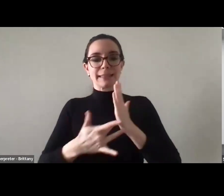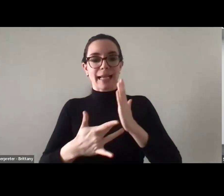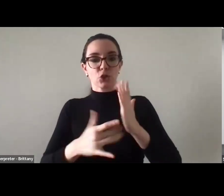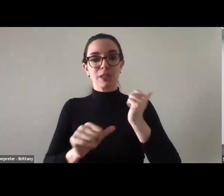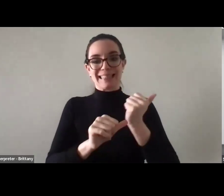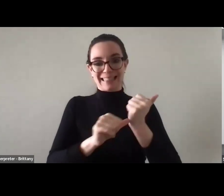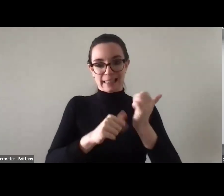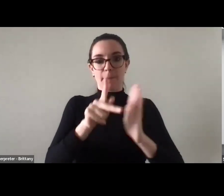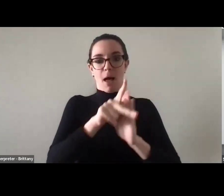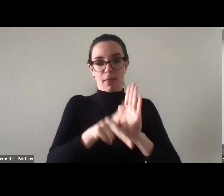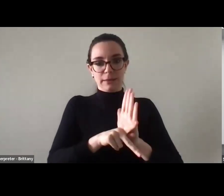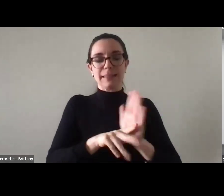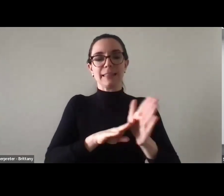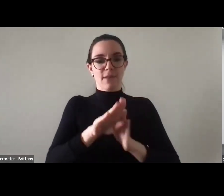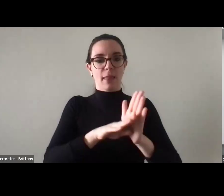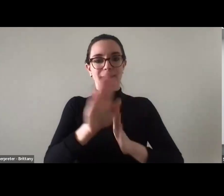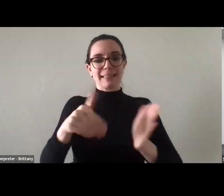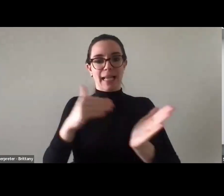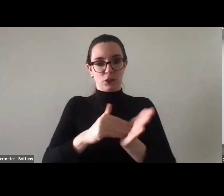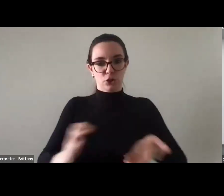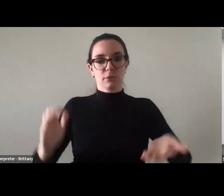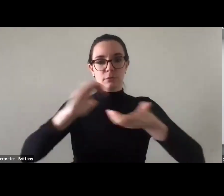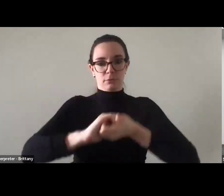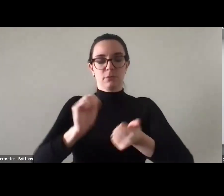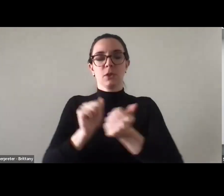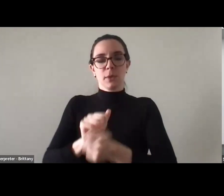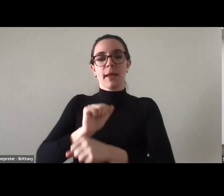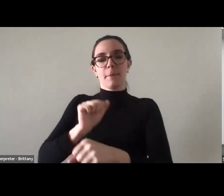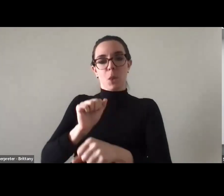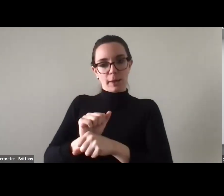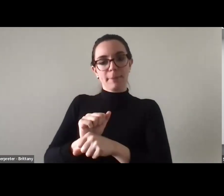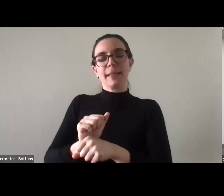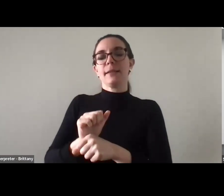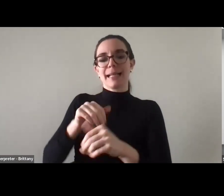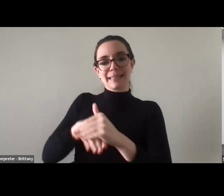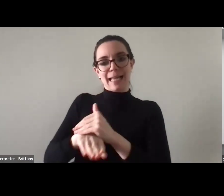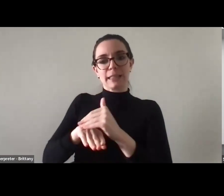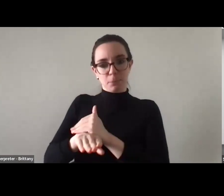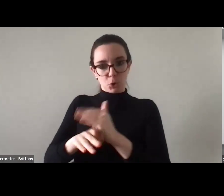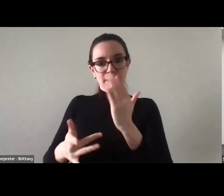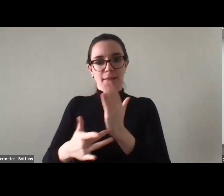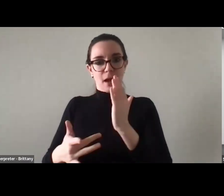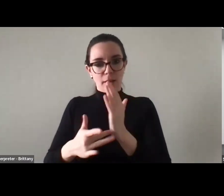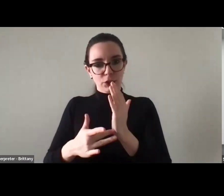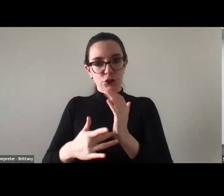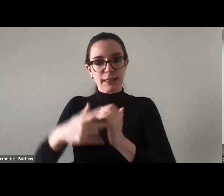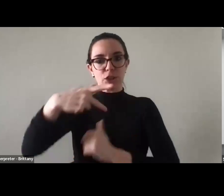and Policy Development Center, the Partnership on Employment Accessible Technology, or PEAT, P-E-A-T,